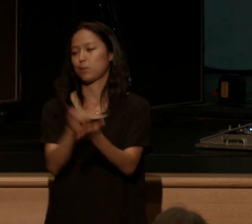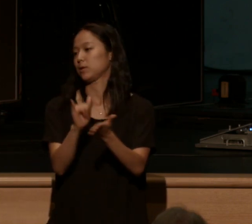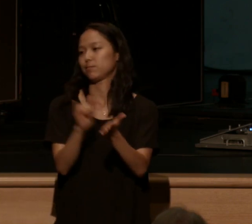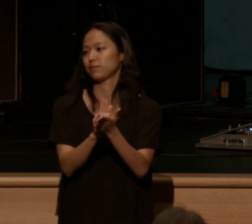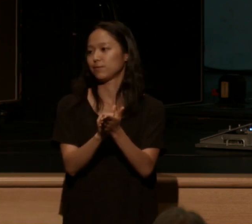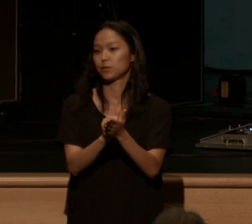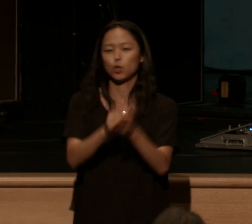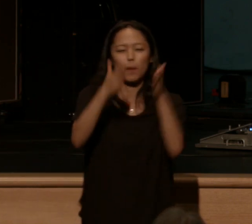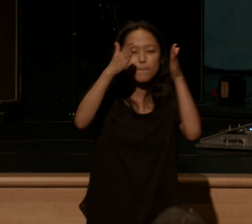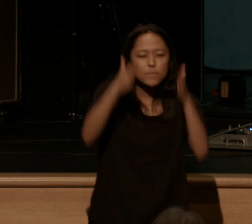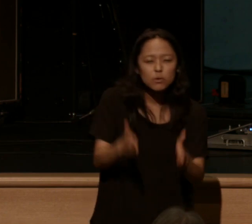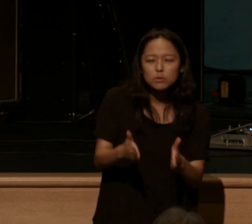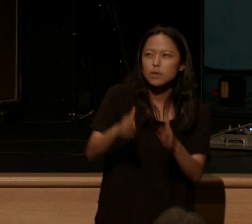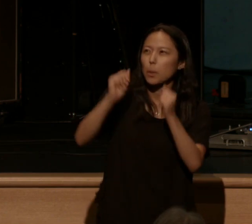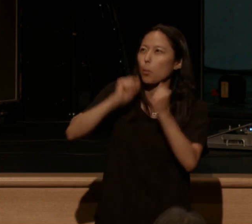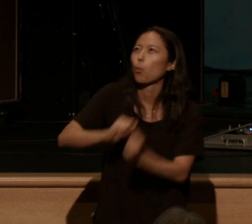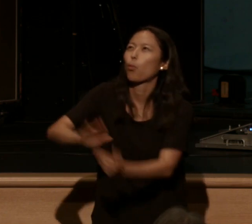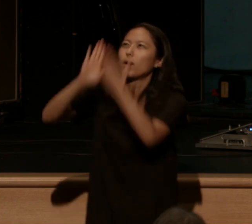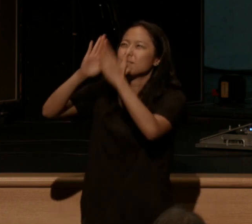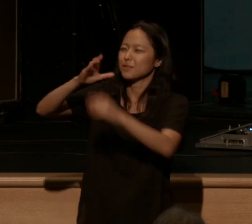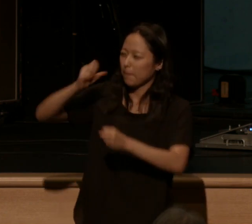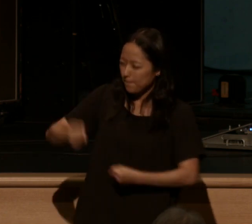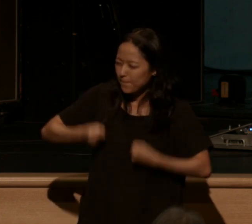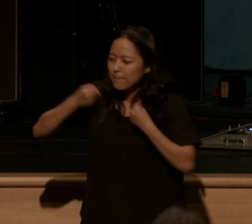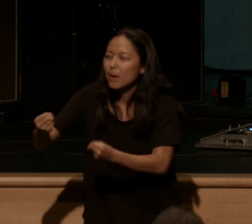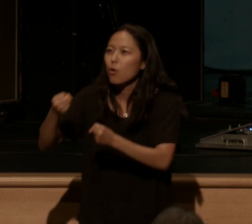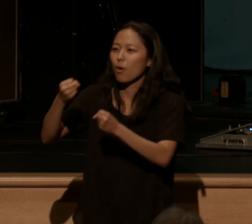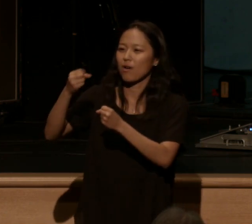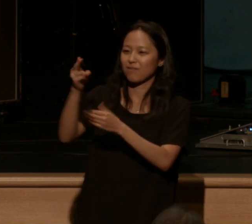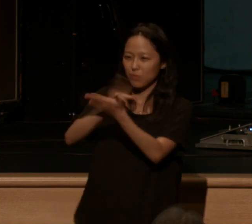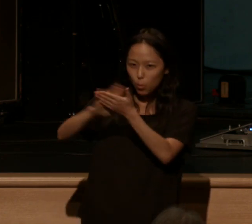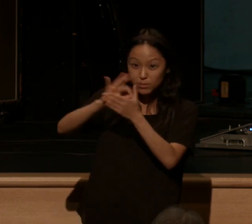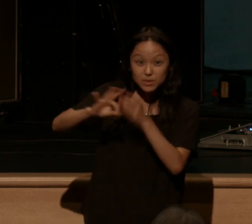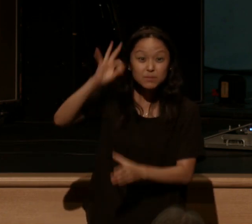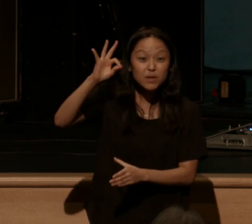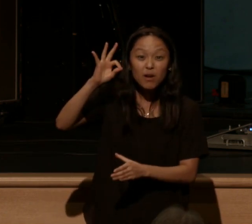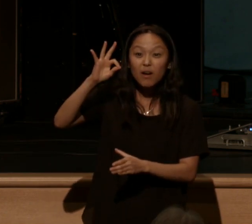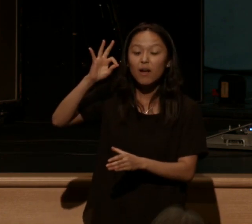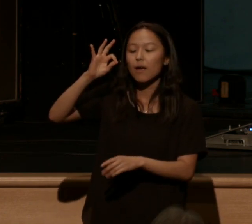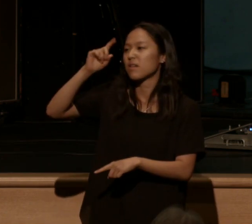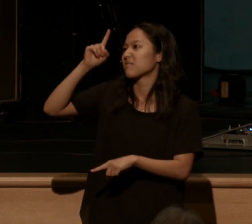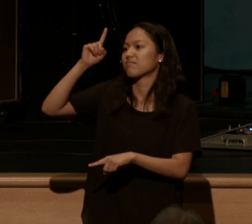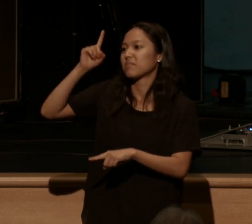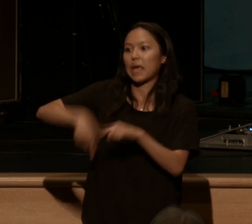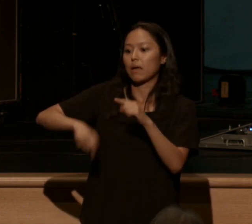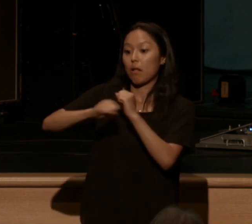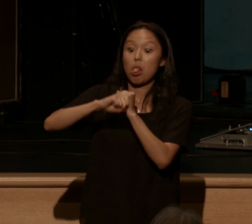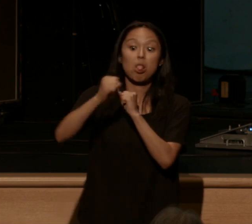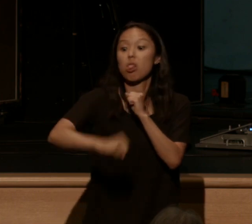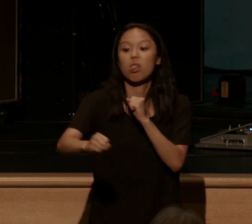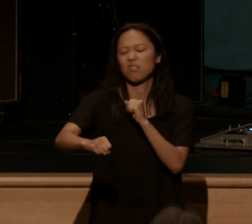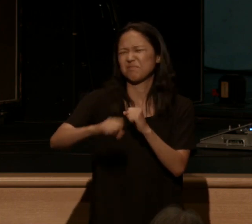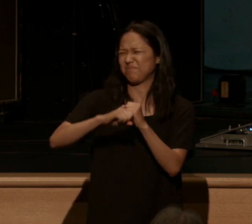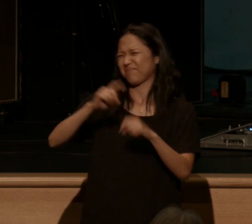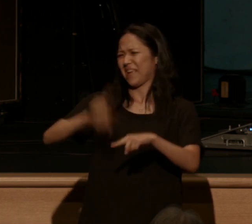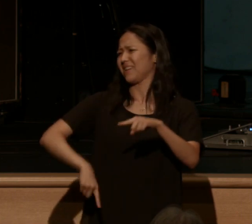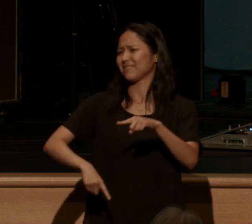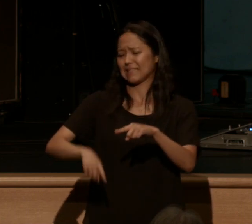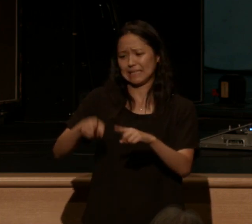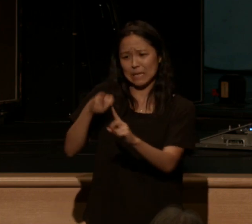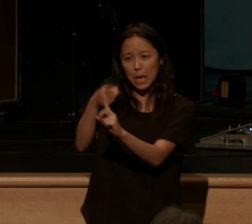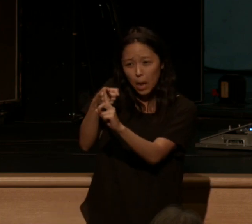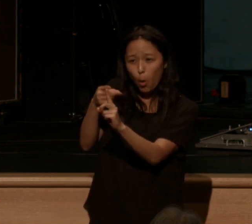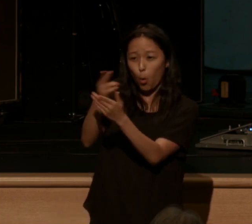the person, the presence, and the power of the Holy Spirit cannot be overstated. He is